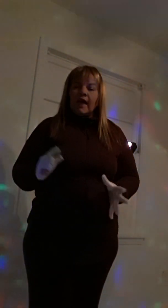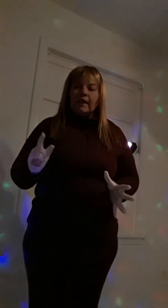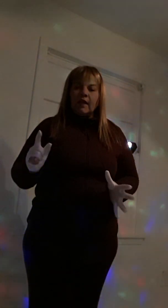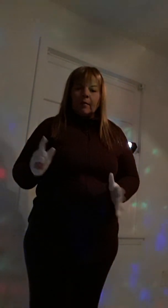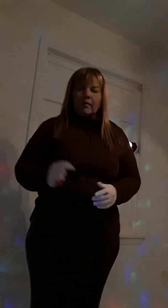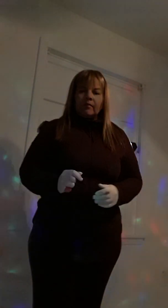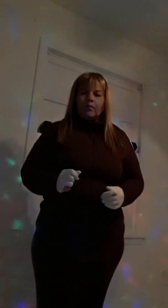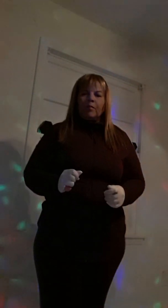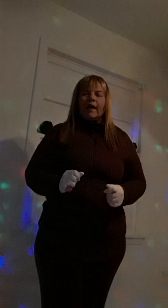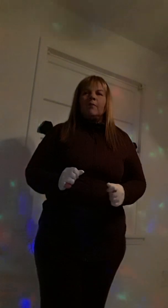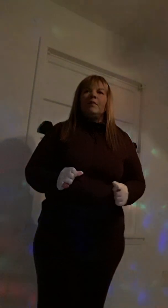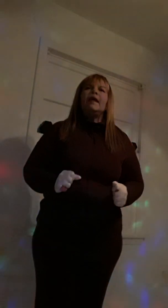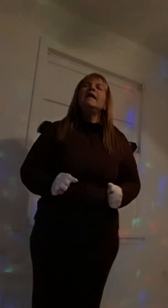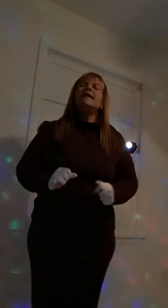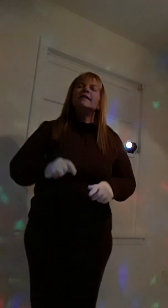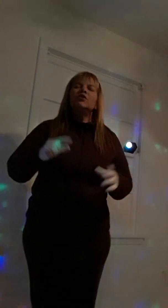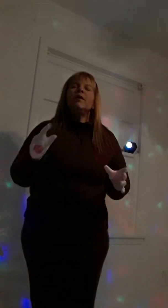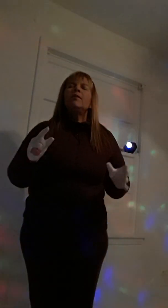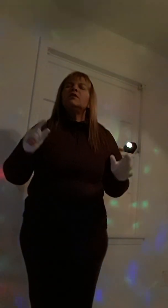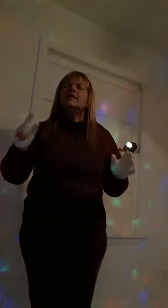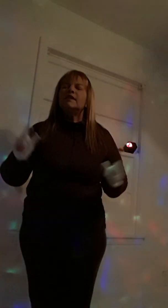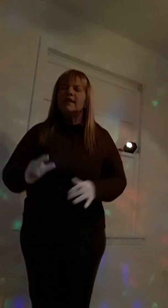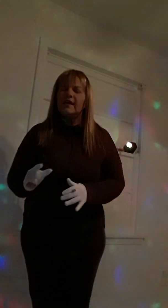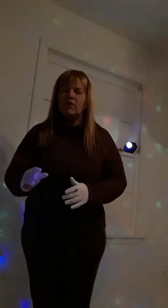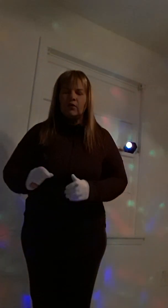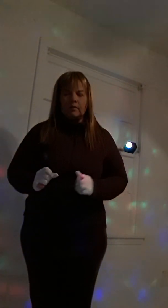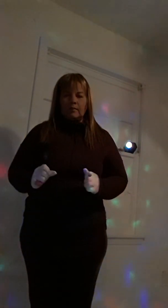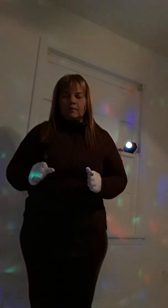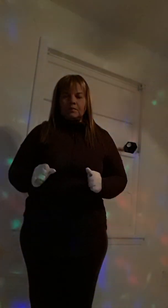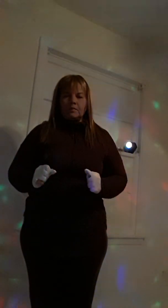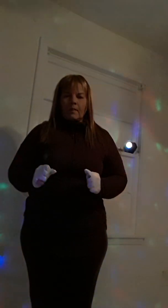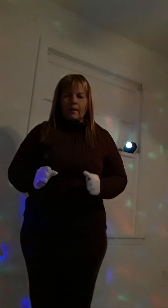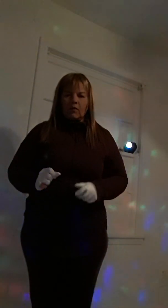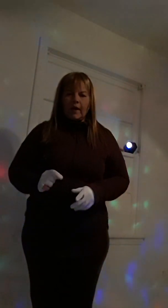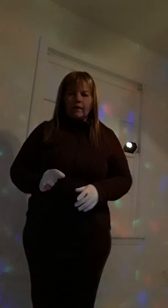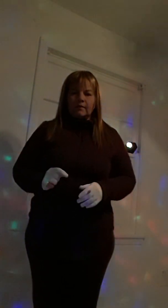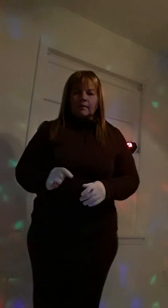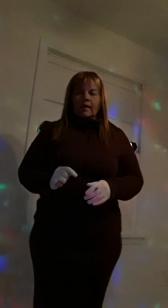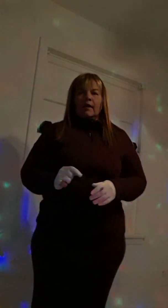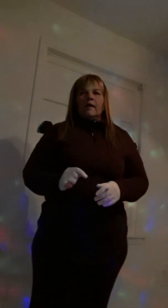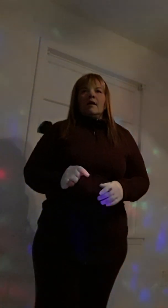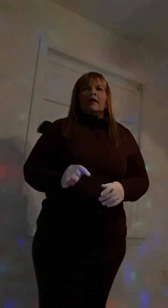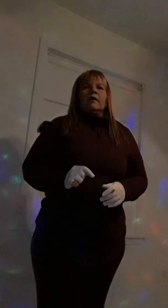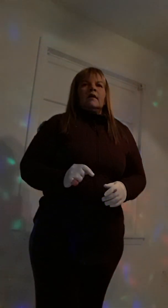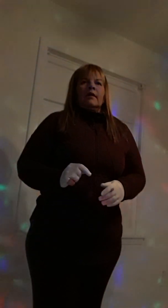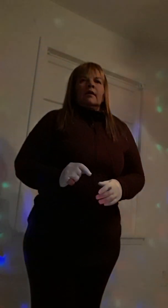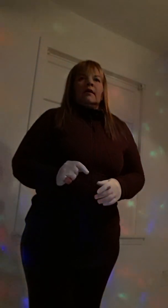telling them, ¿verdad? Y les estuvimos diciendo, right?